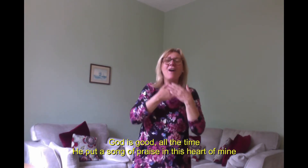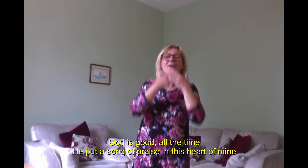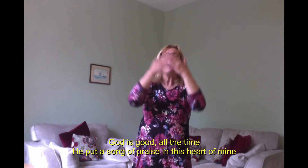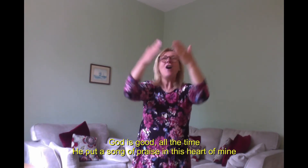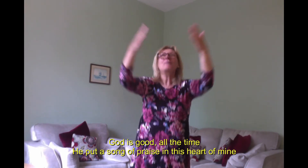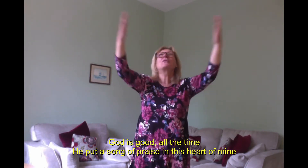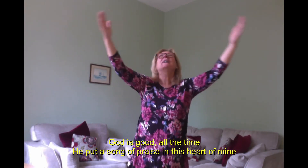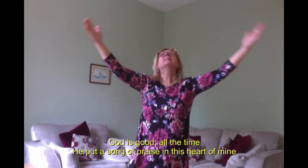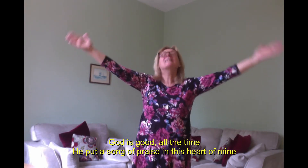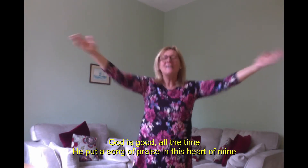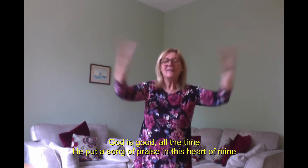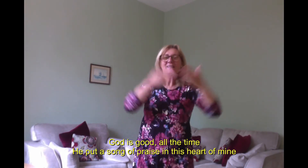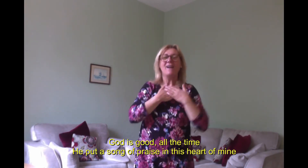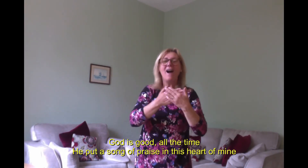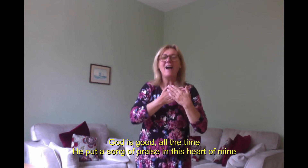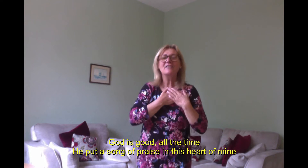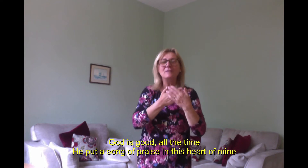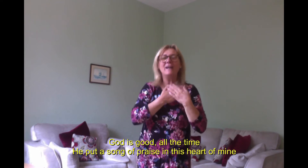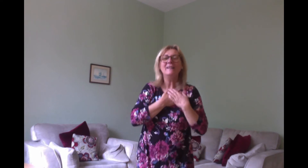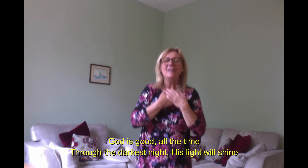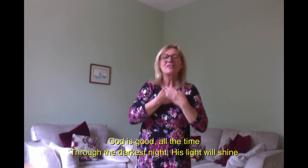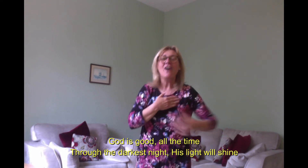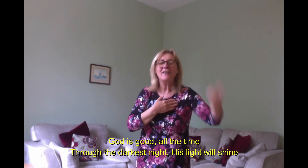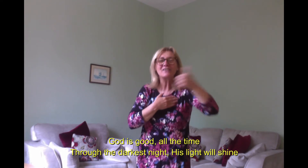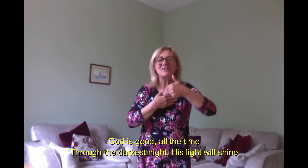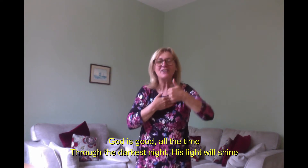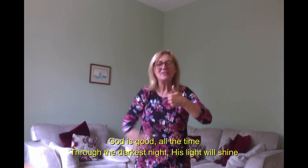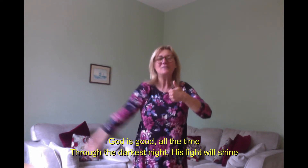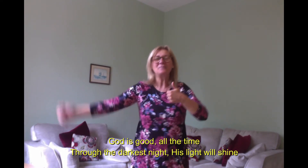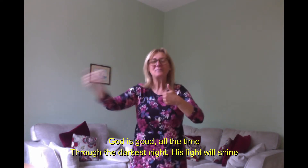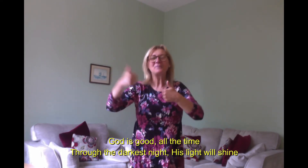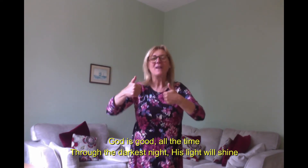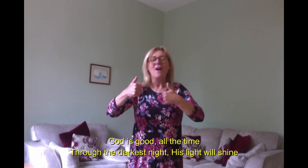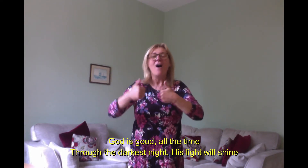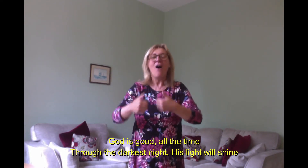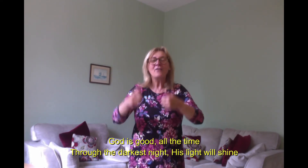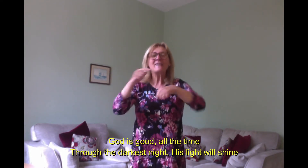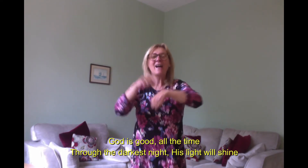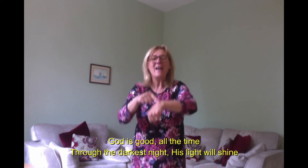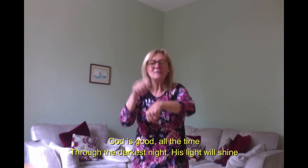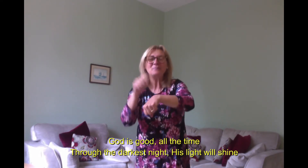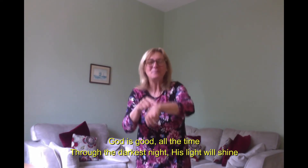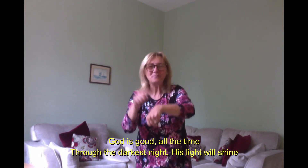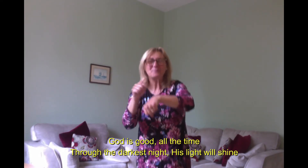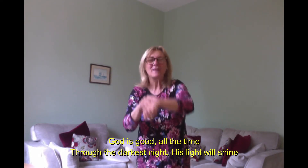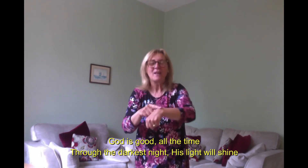Song of praise in this heart of mine. God is good all the time. In